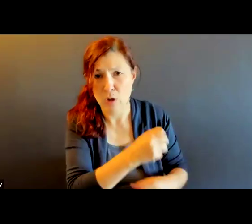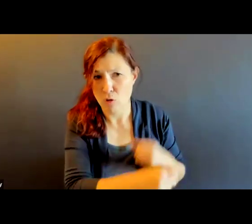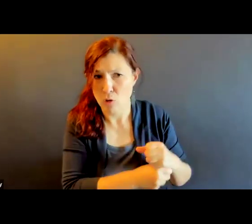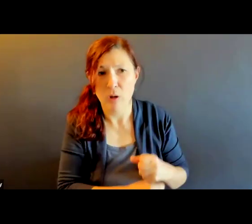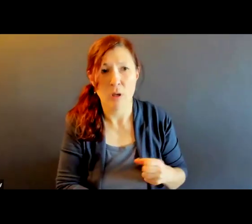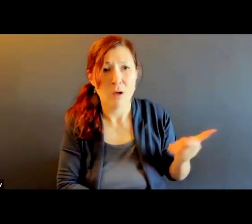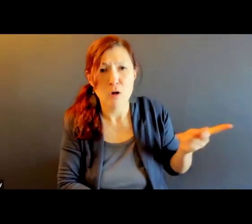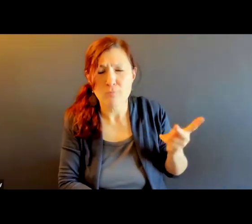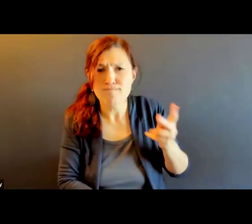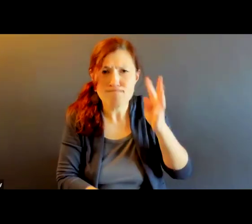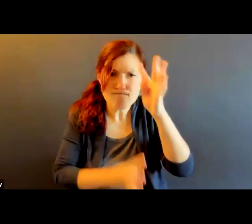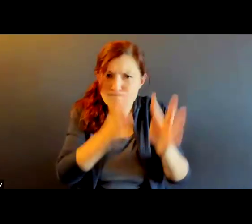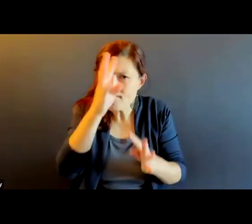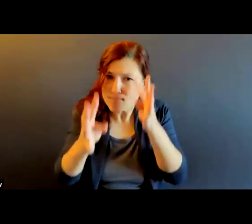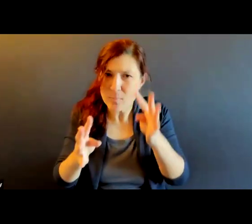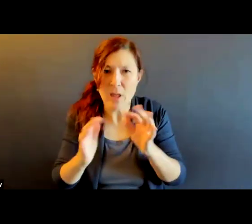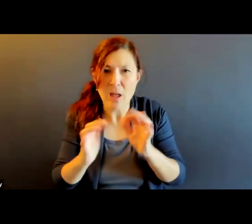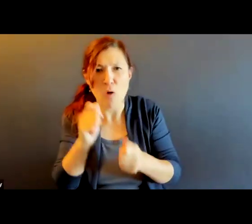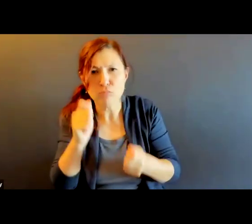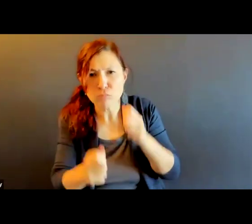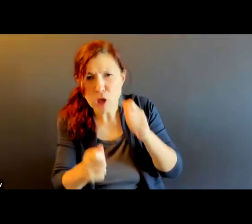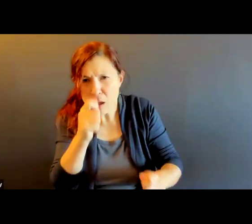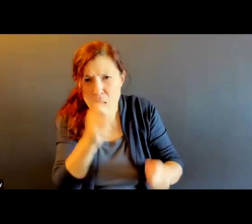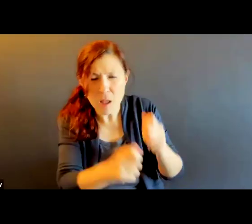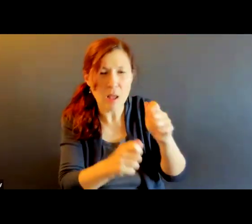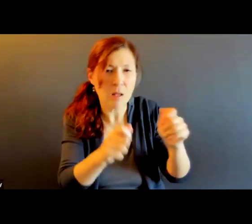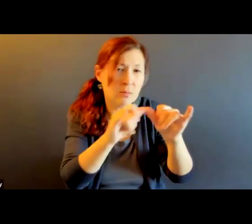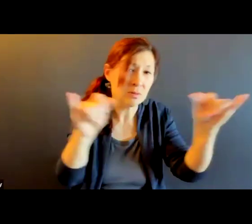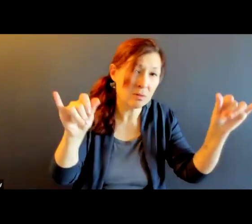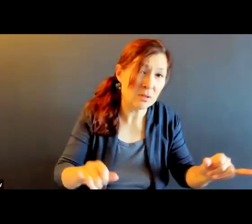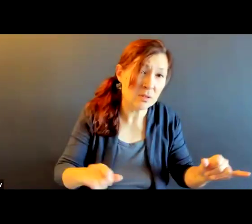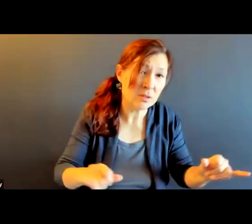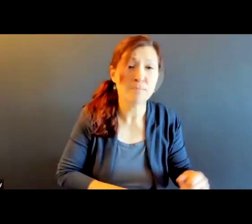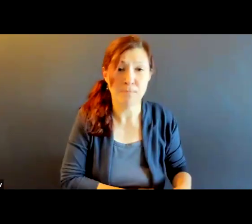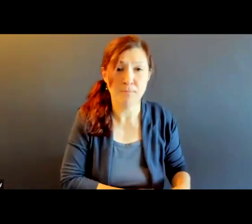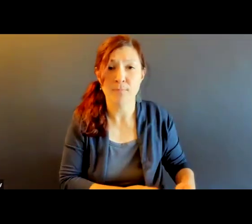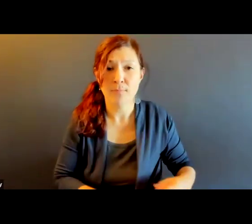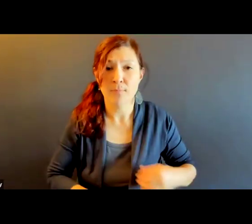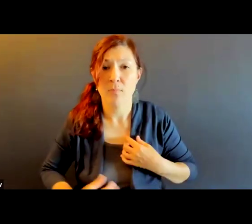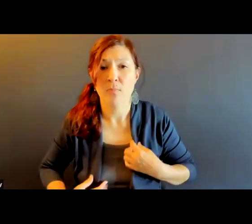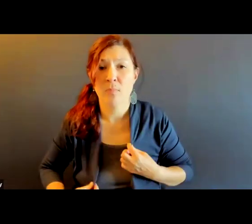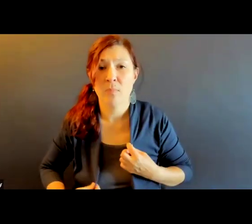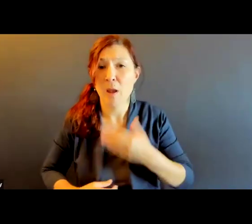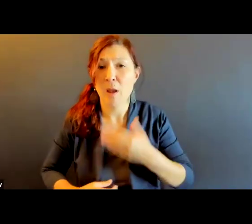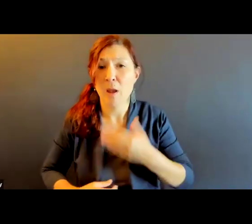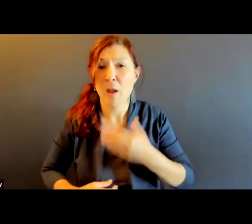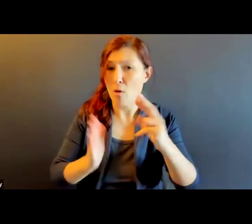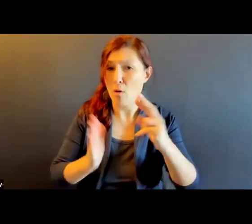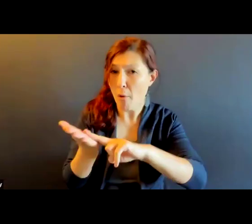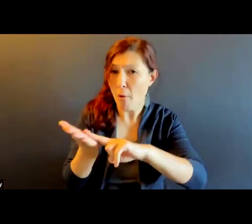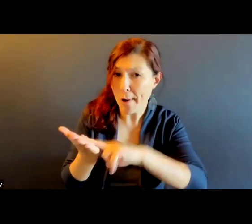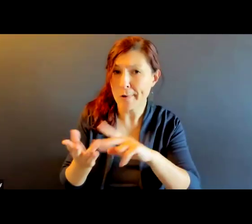been creative in their reforms and their system-wide improvement. And this has just led to stronger contracts,